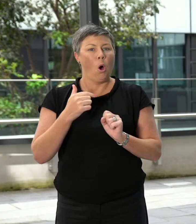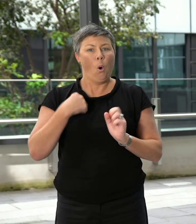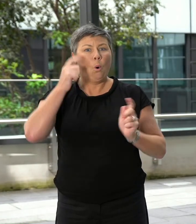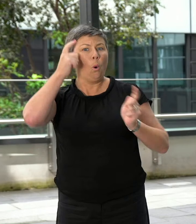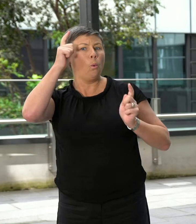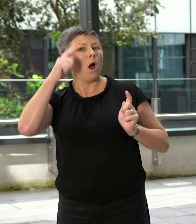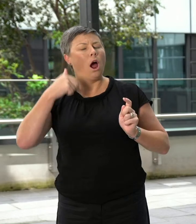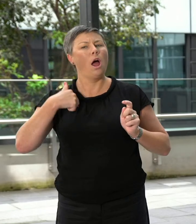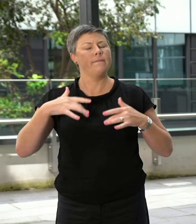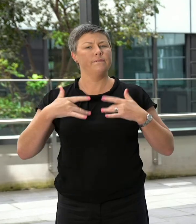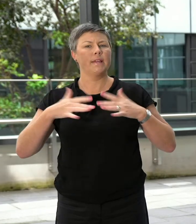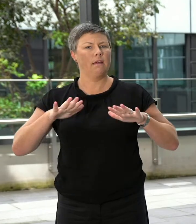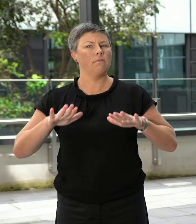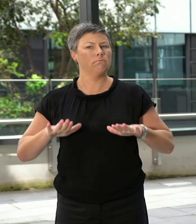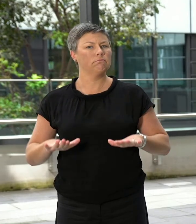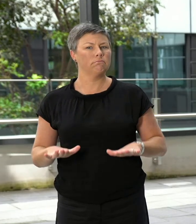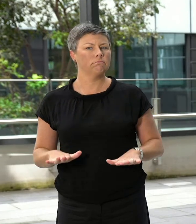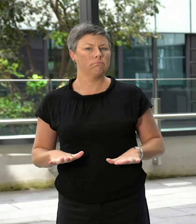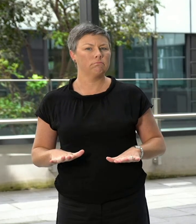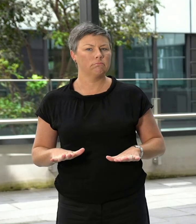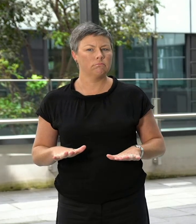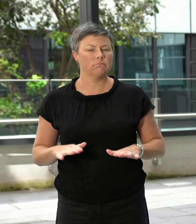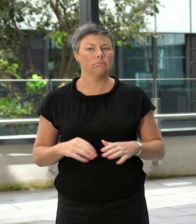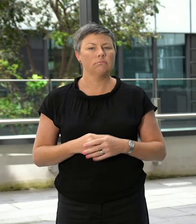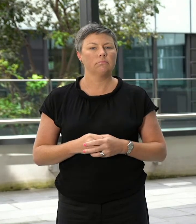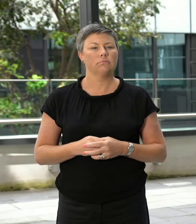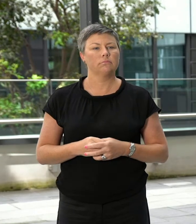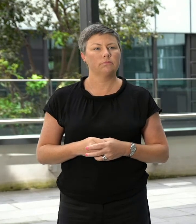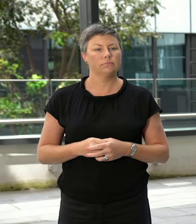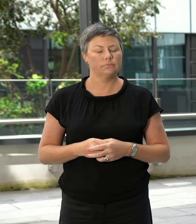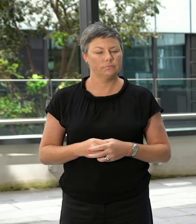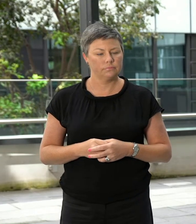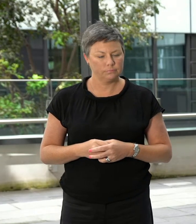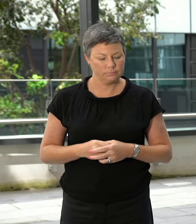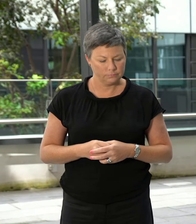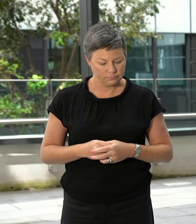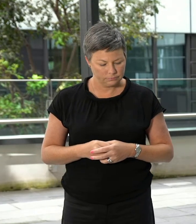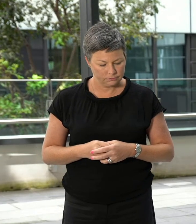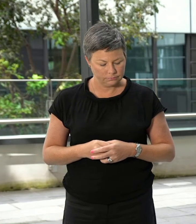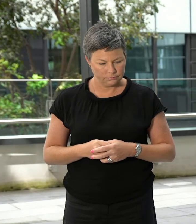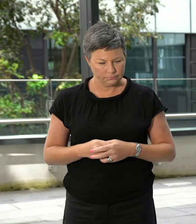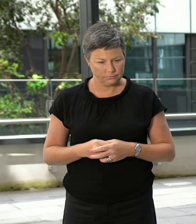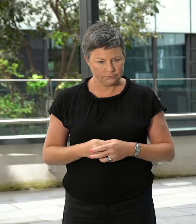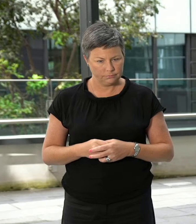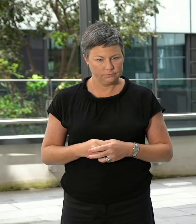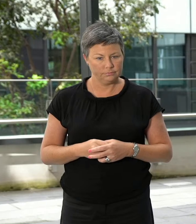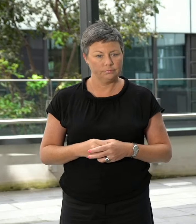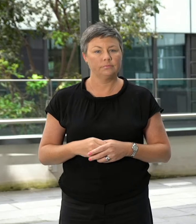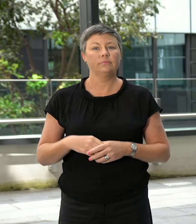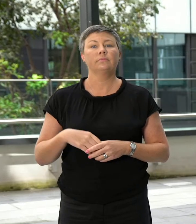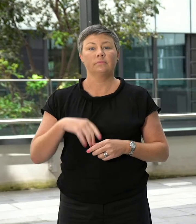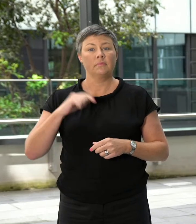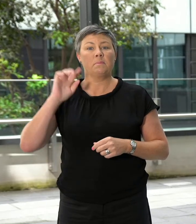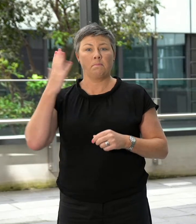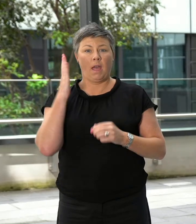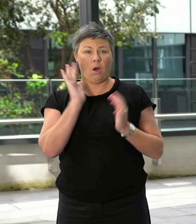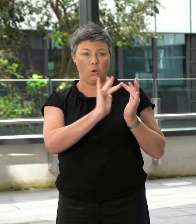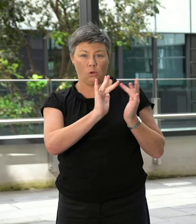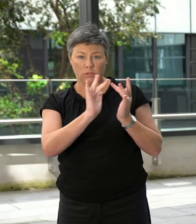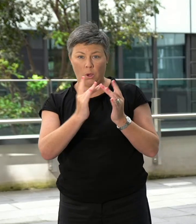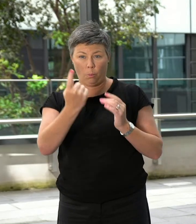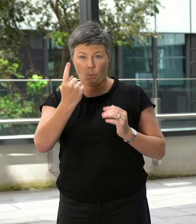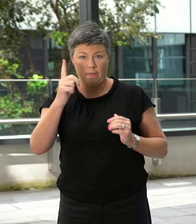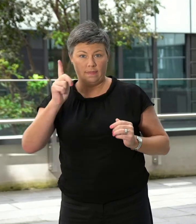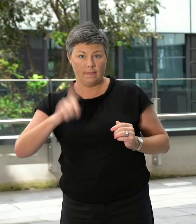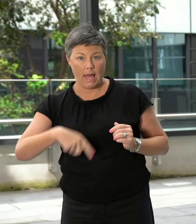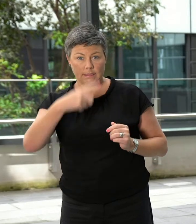unfolding. Both the Hospital and Health Service has contacted over 1,000 people to determine whether they're